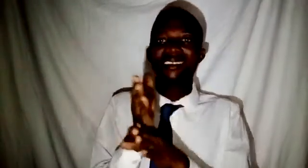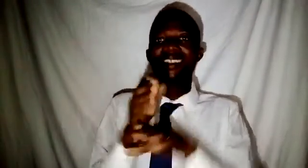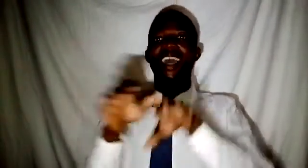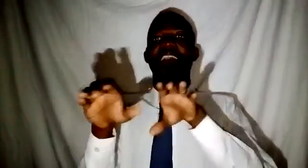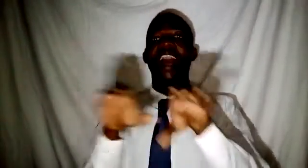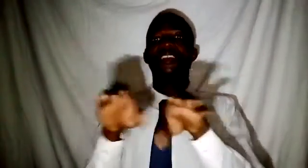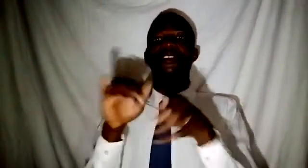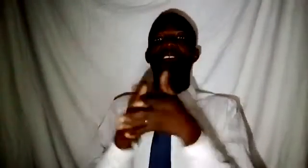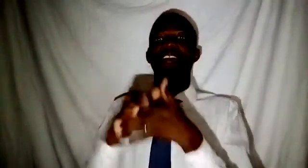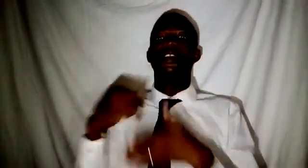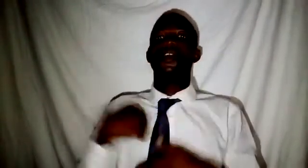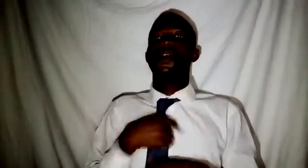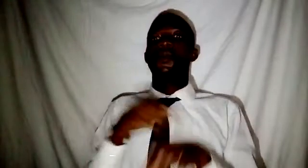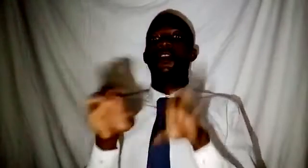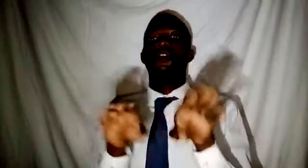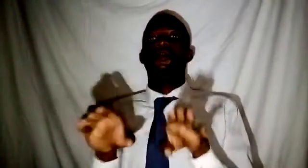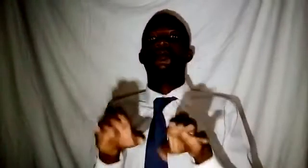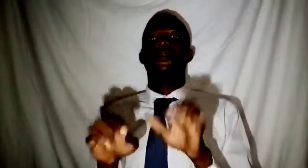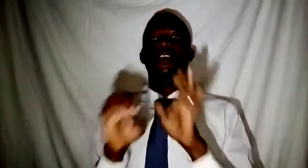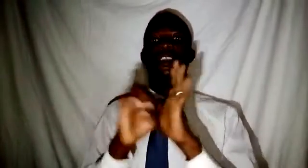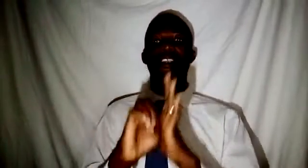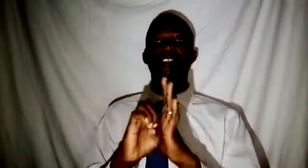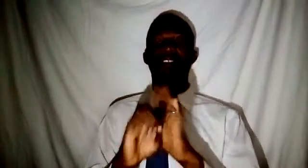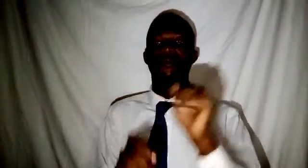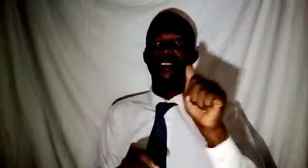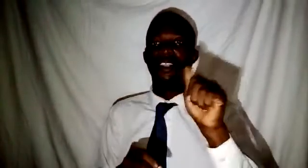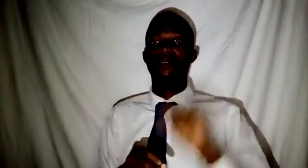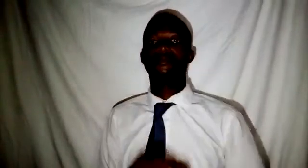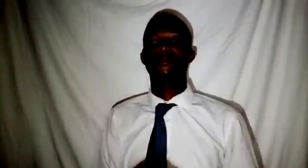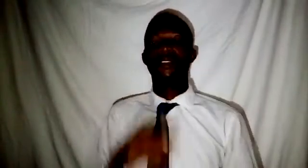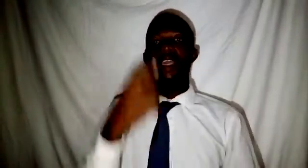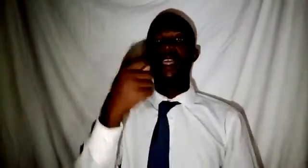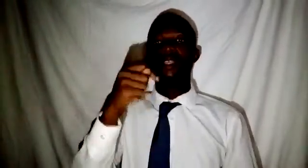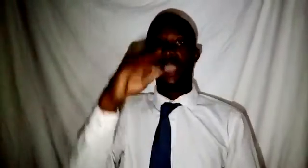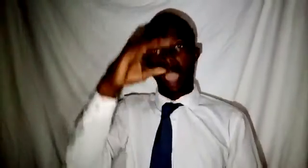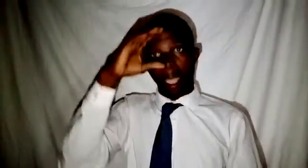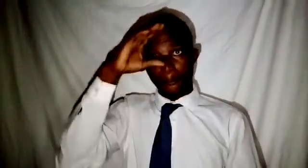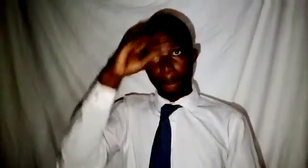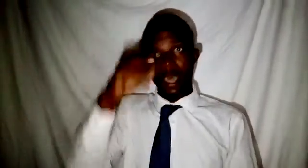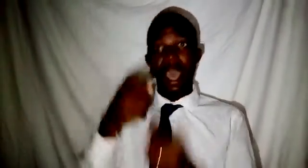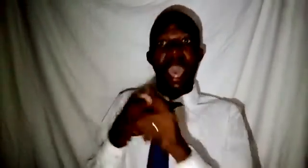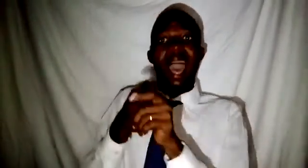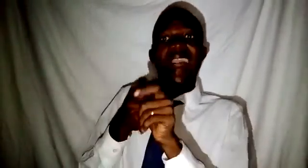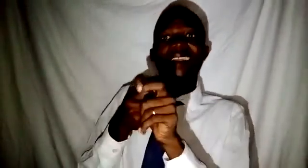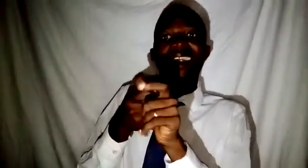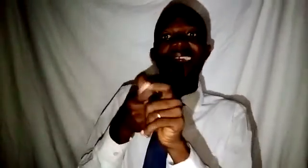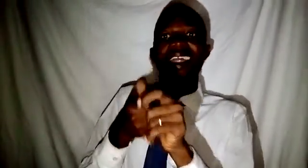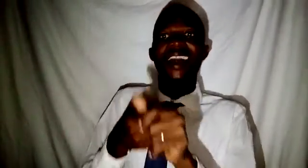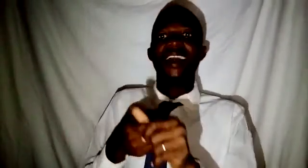For example, A. The man ran away. Ran is the lexical